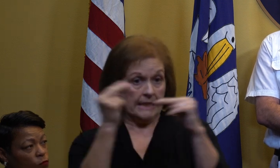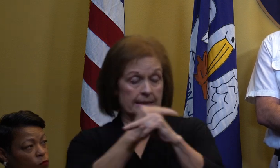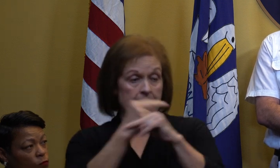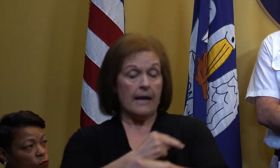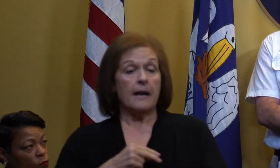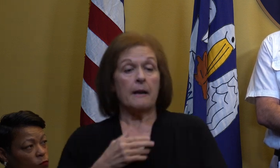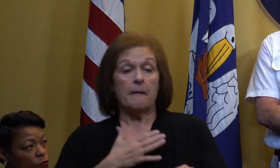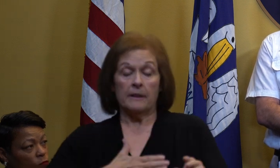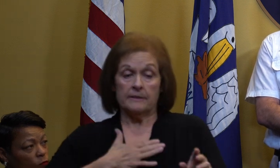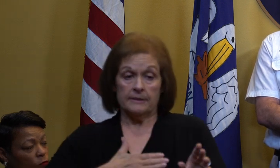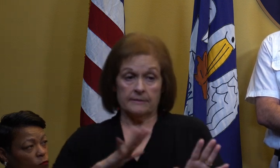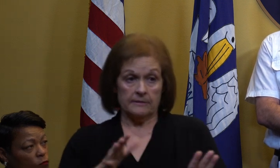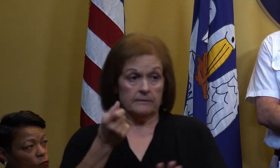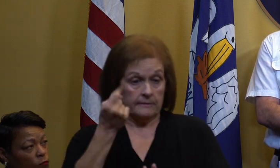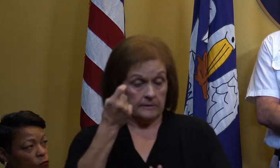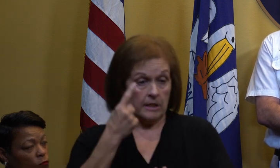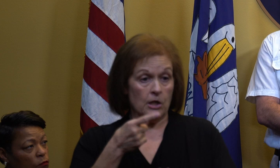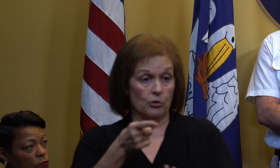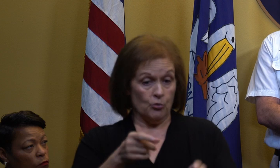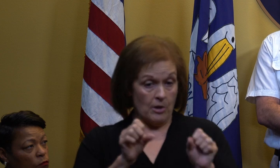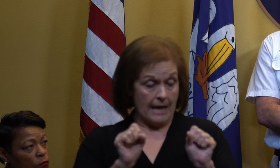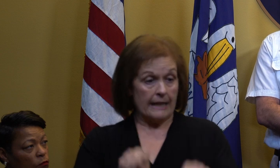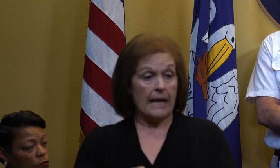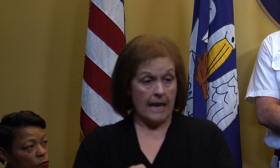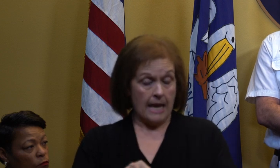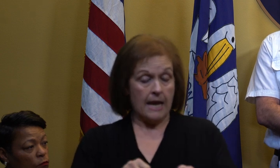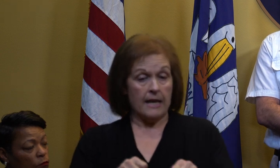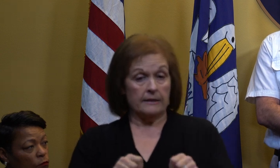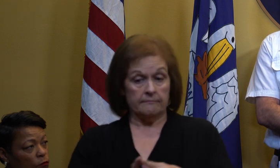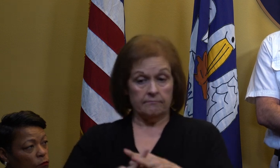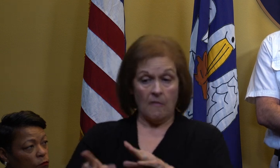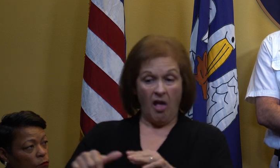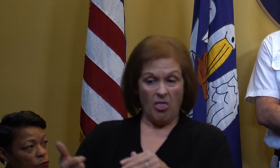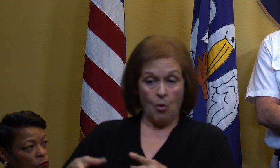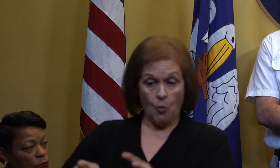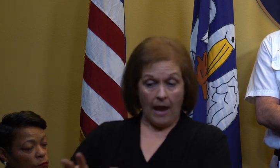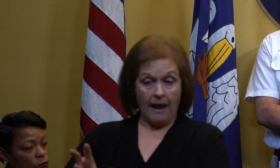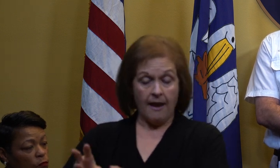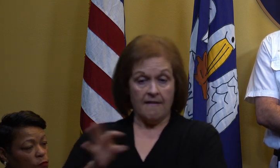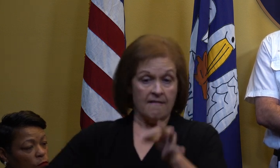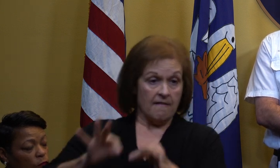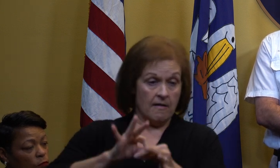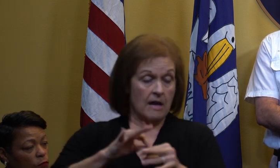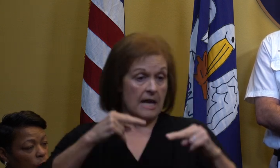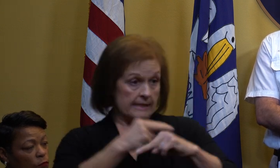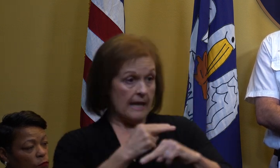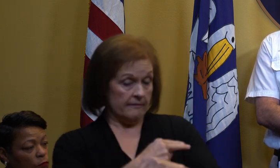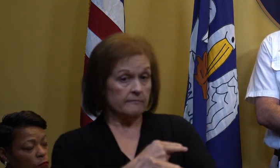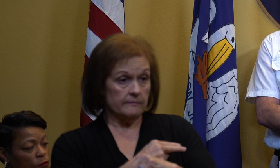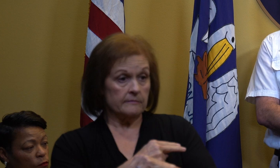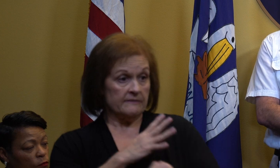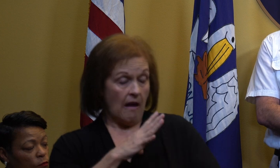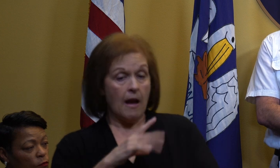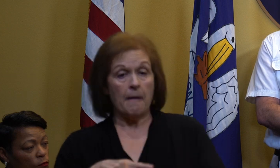please understand that you can utilize routes out of the city, other routes besides the interstate. So that's good there.